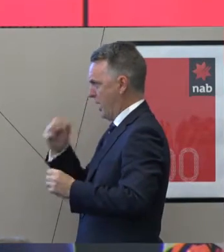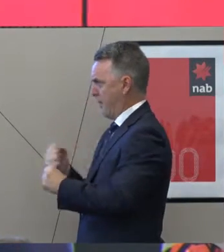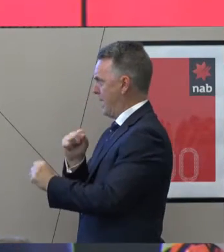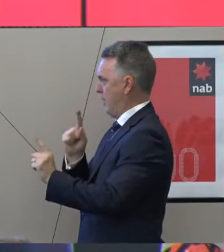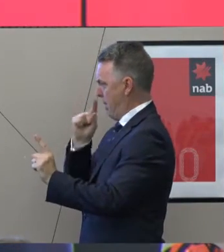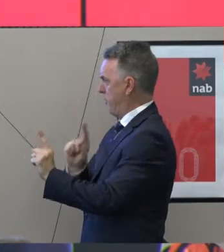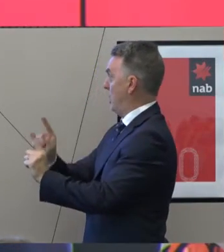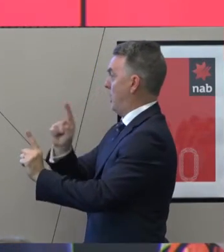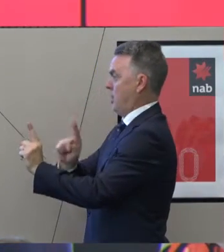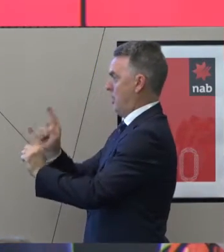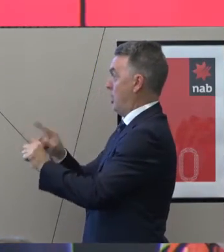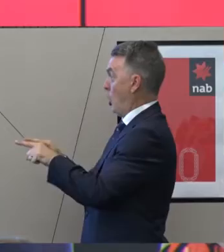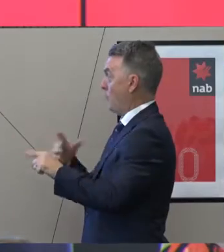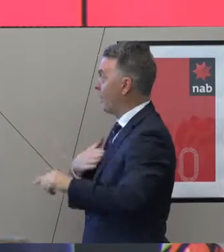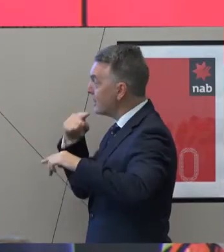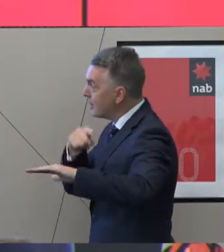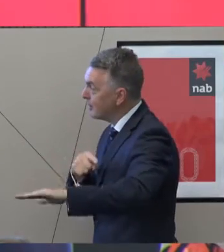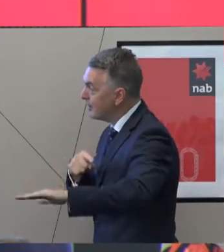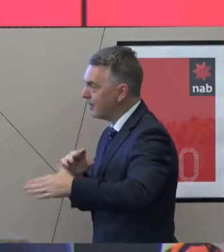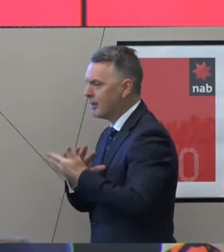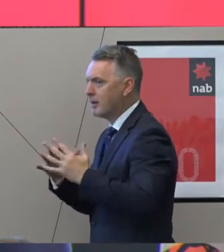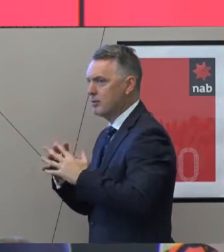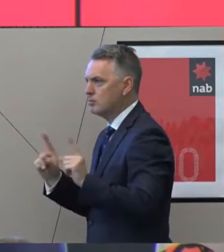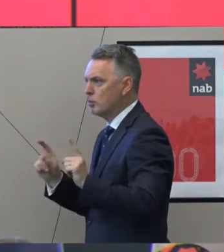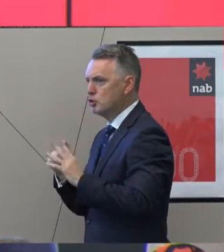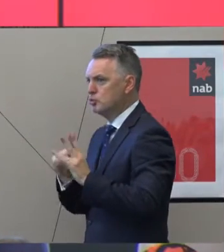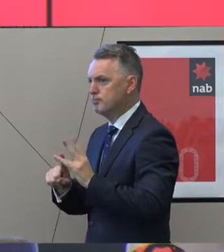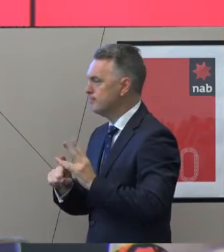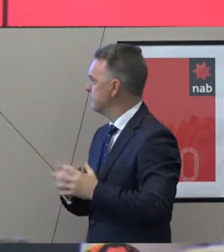meeting people like Christopher?